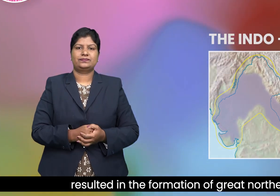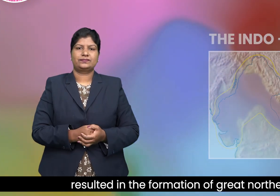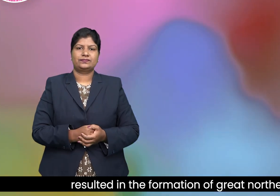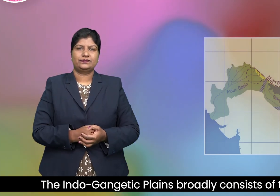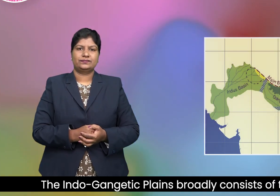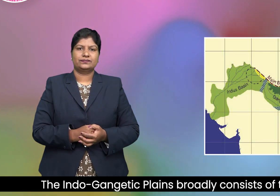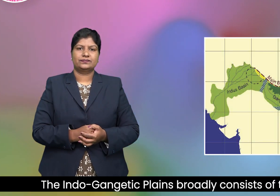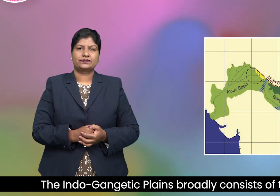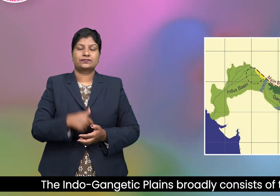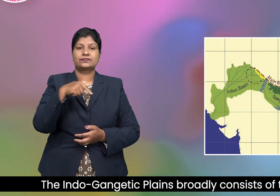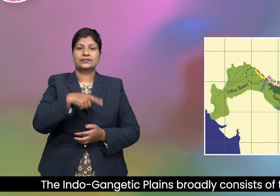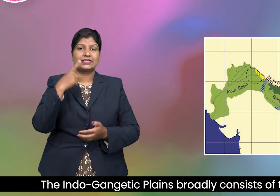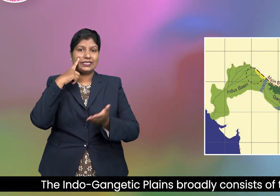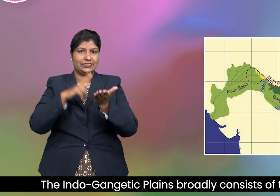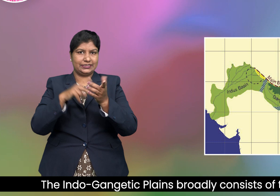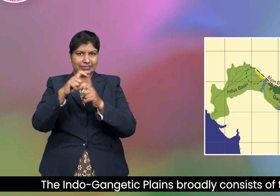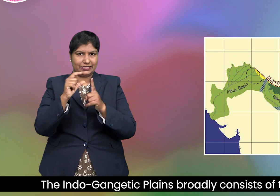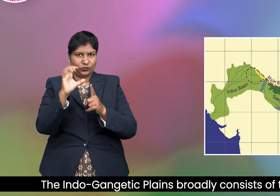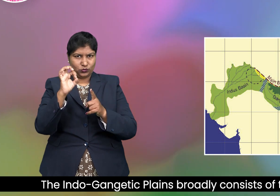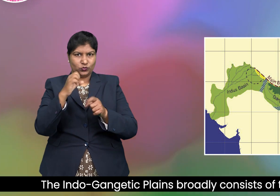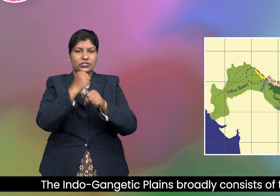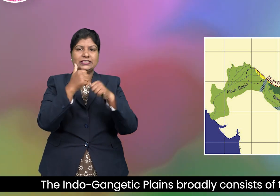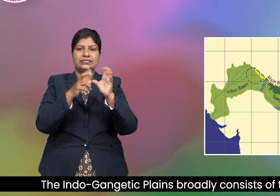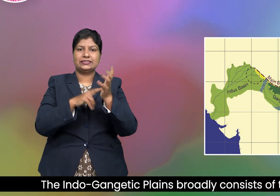The Indo-Gangetic Plains